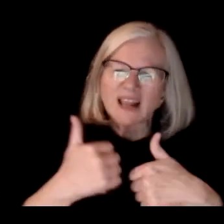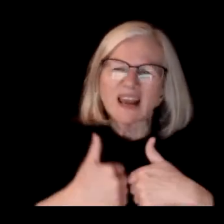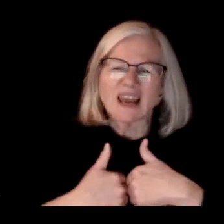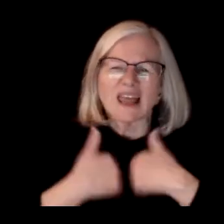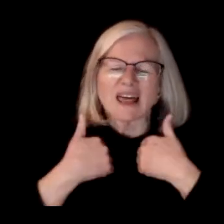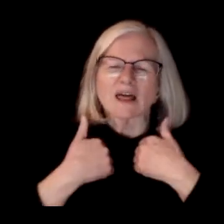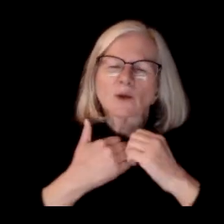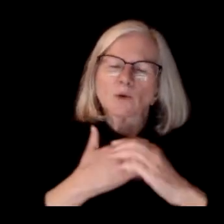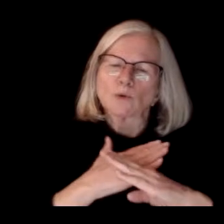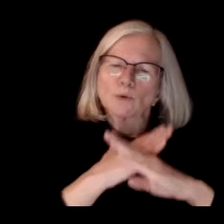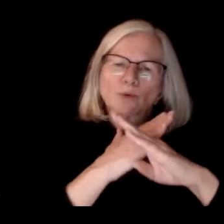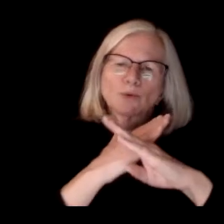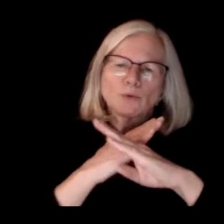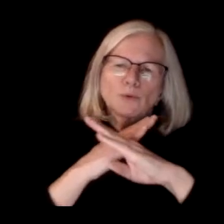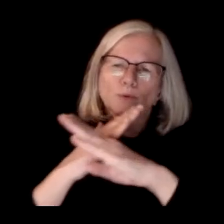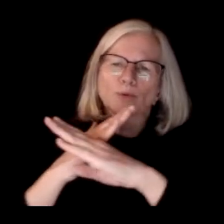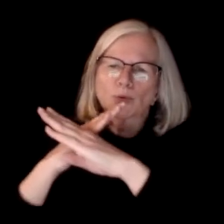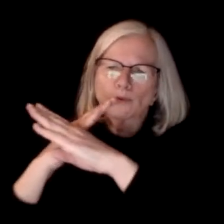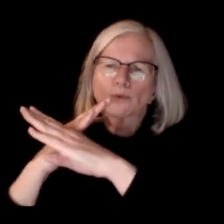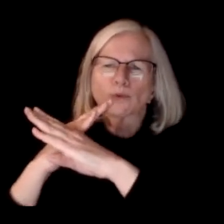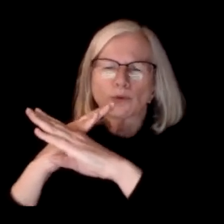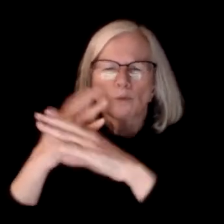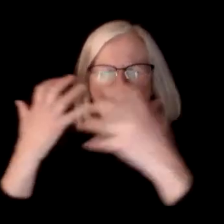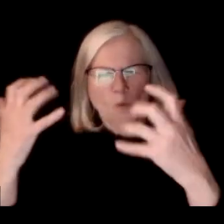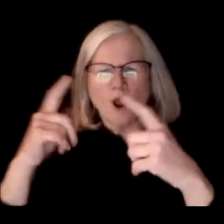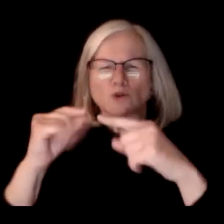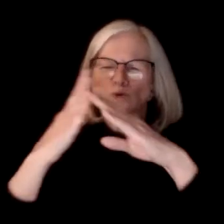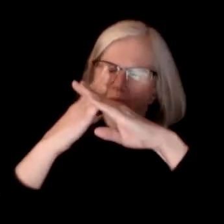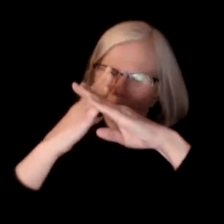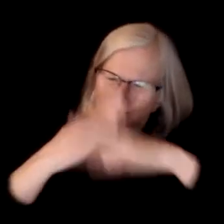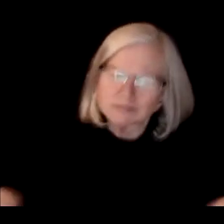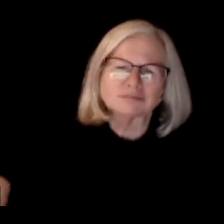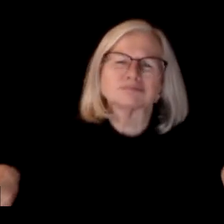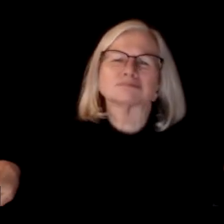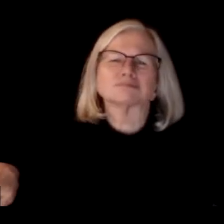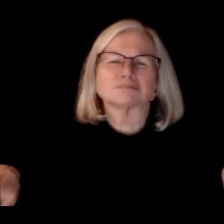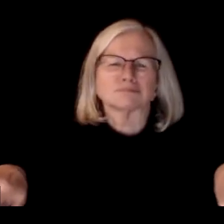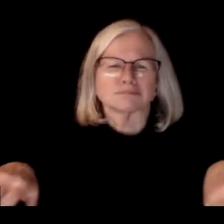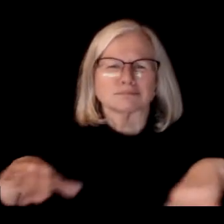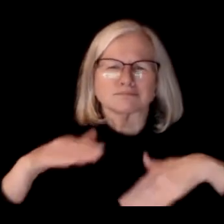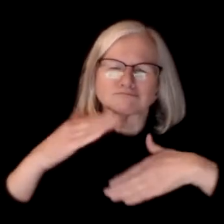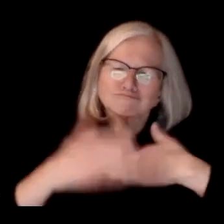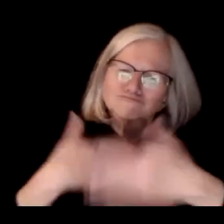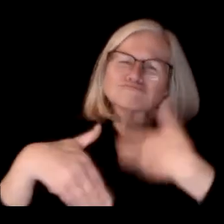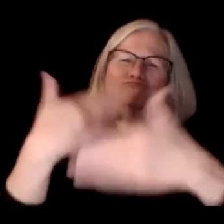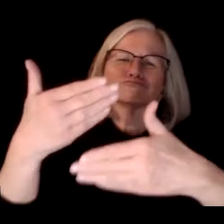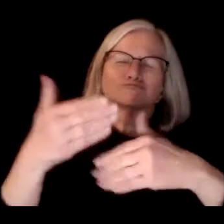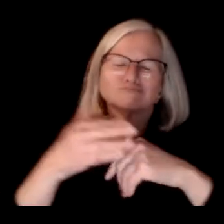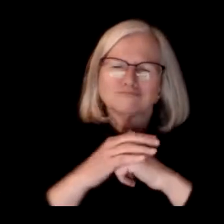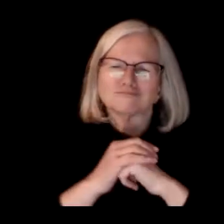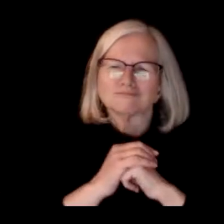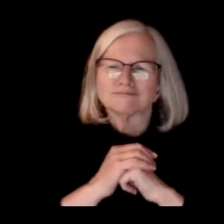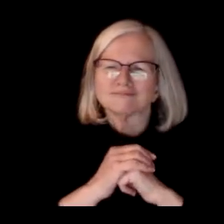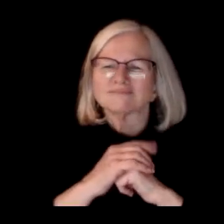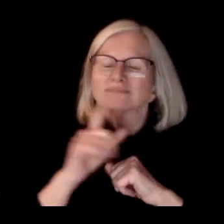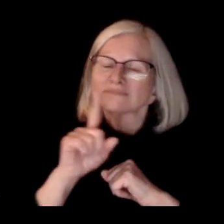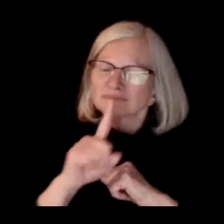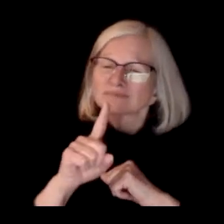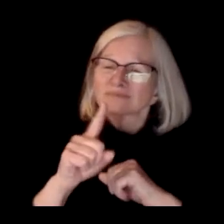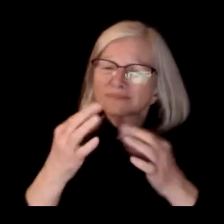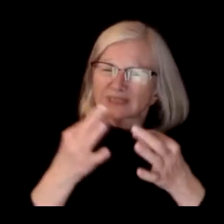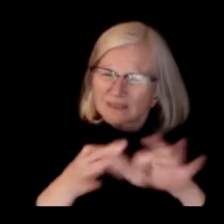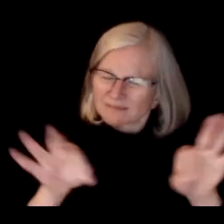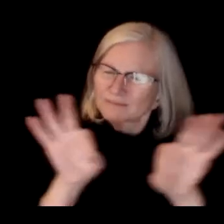much more communicating to be done about why this is so important and why, and the fact that we